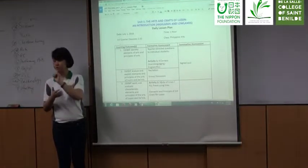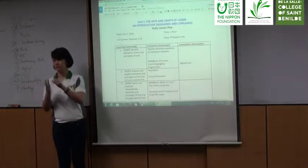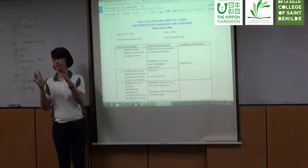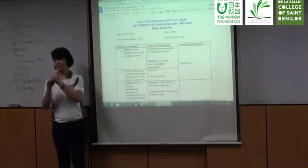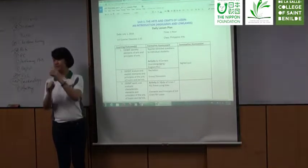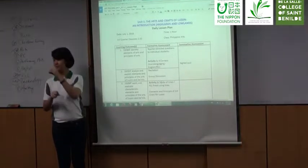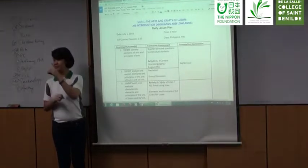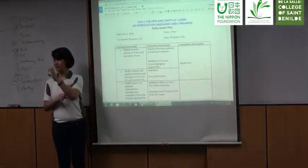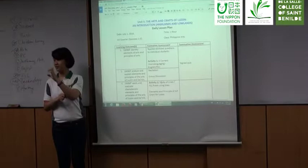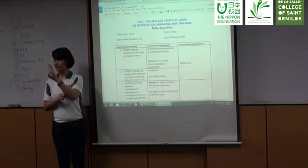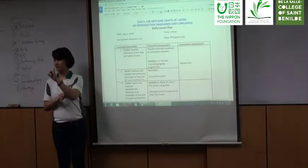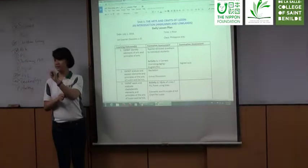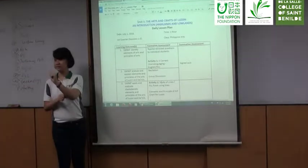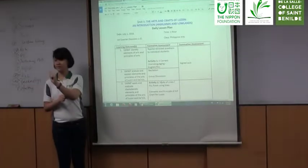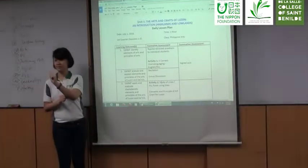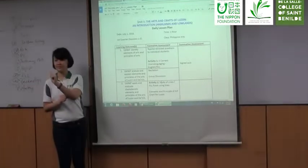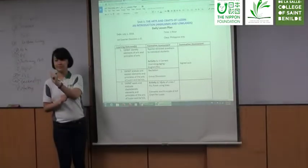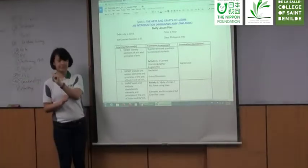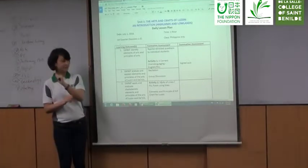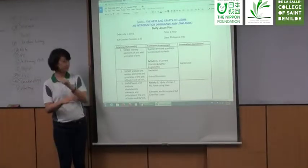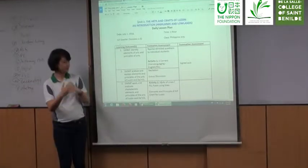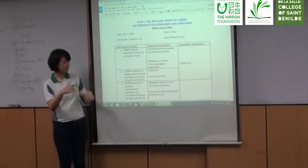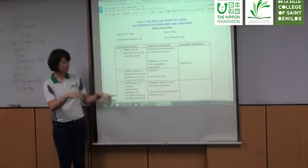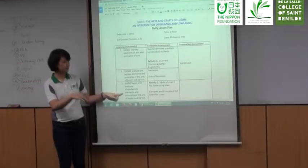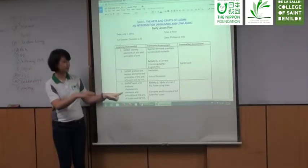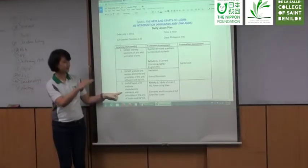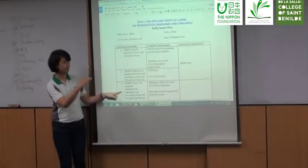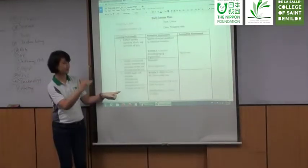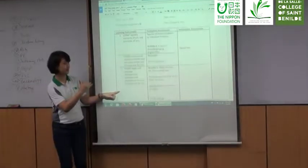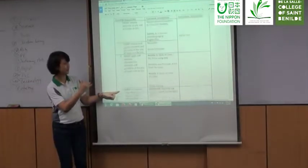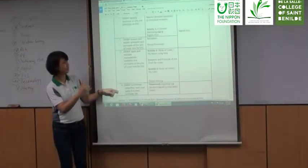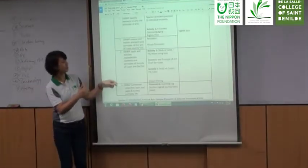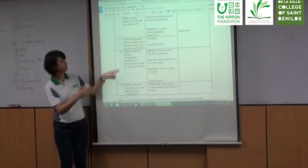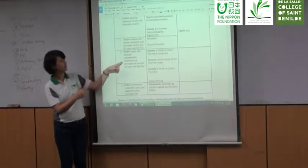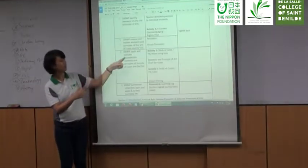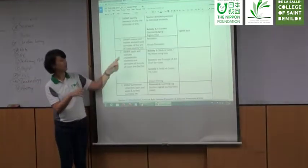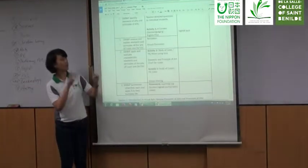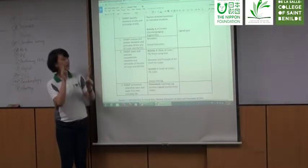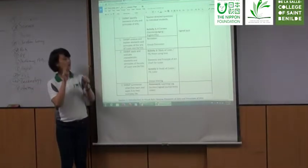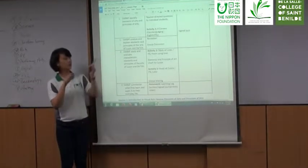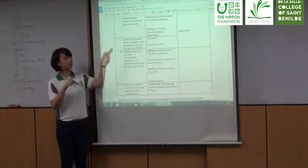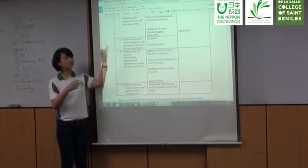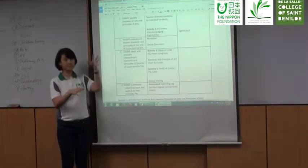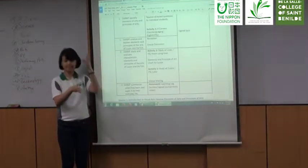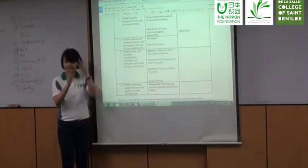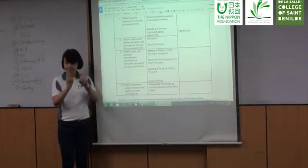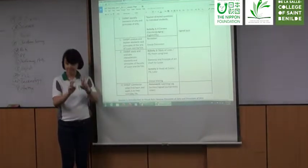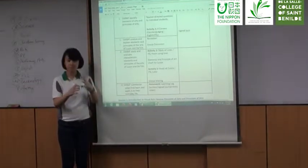visual art, and also